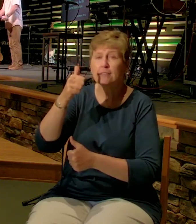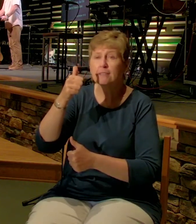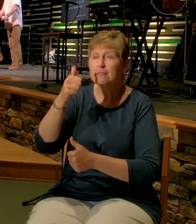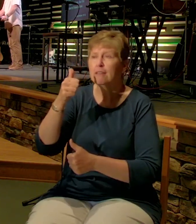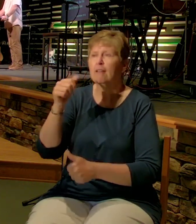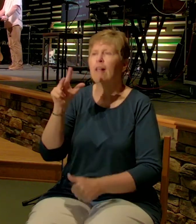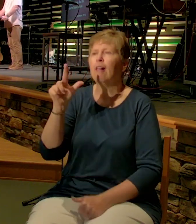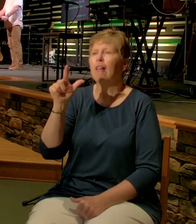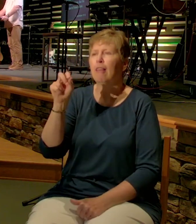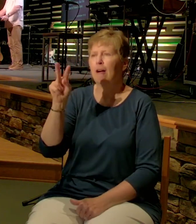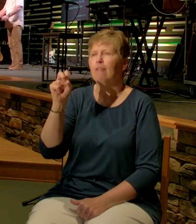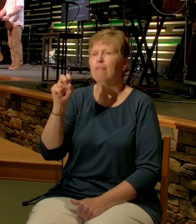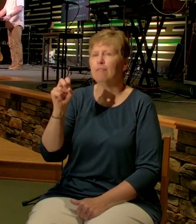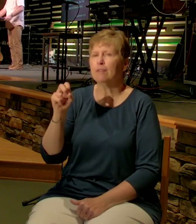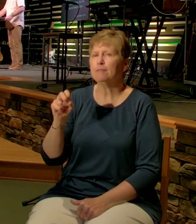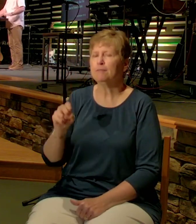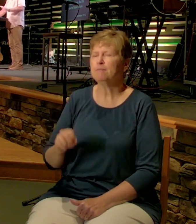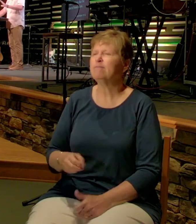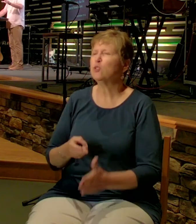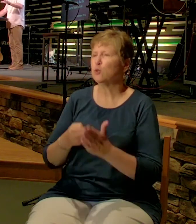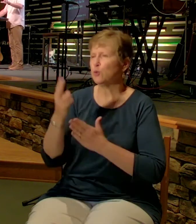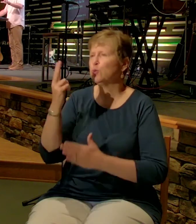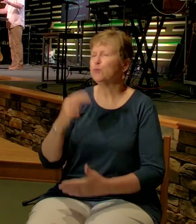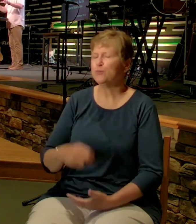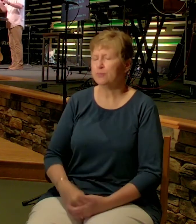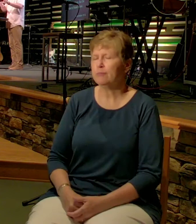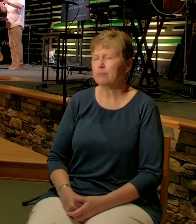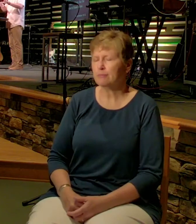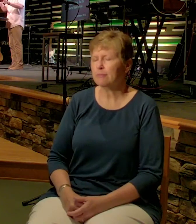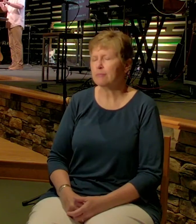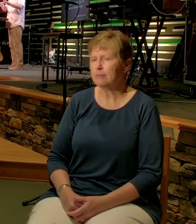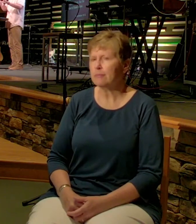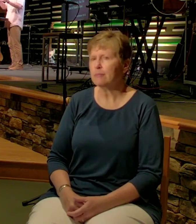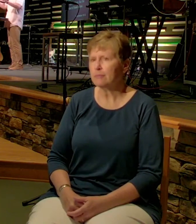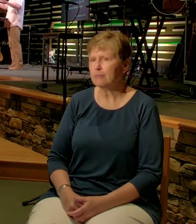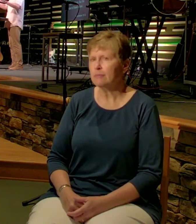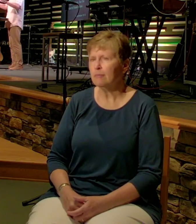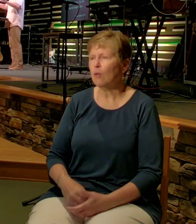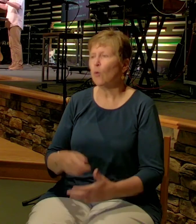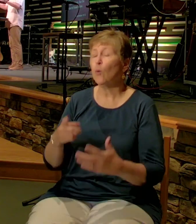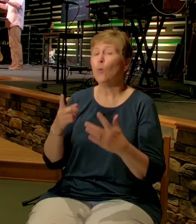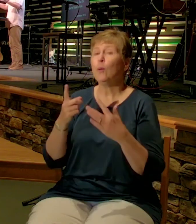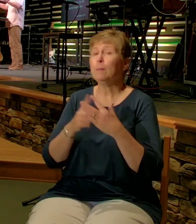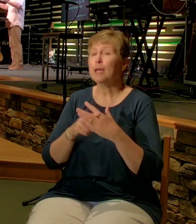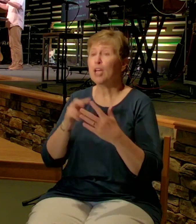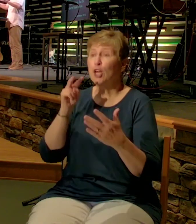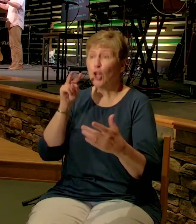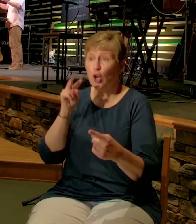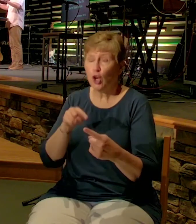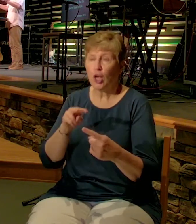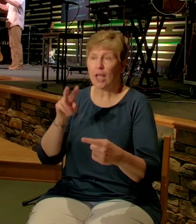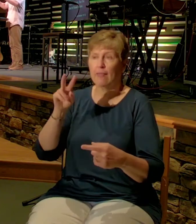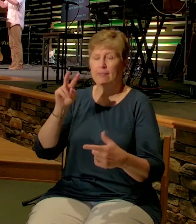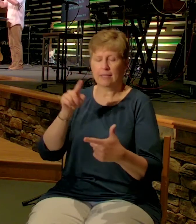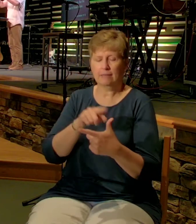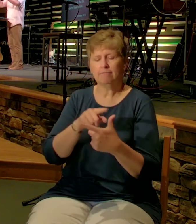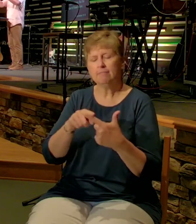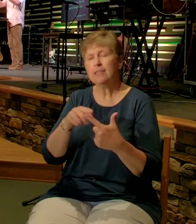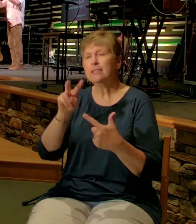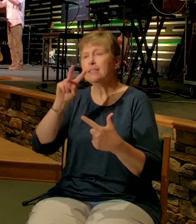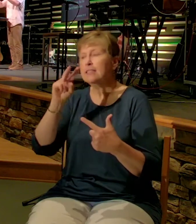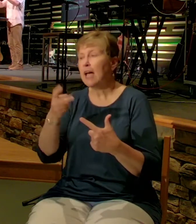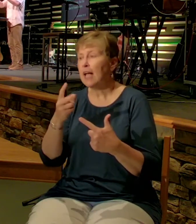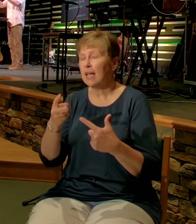love." It's true. And it's so true when we begin looking at the second fruit of the Spirit. Where there is